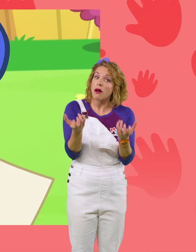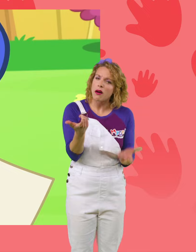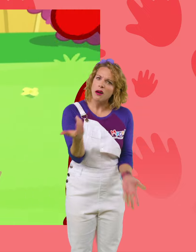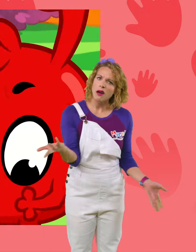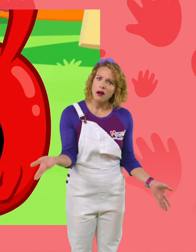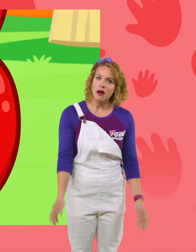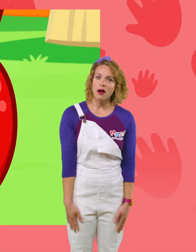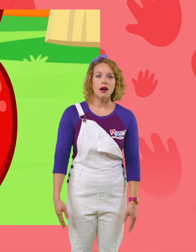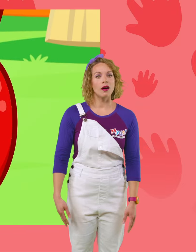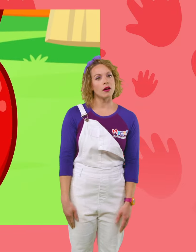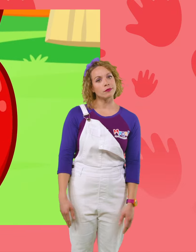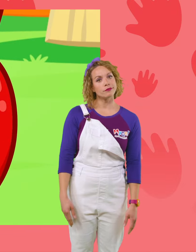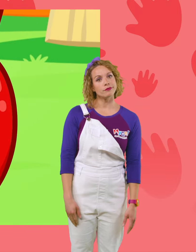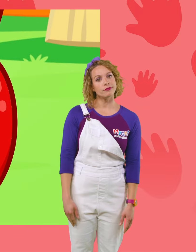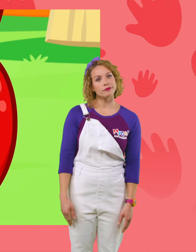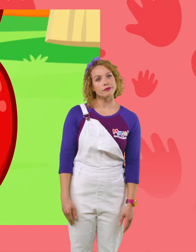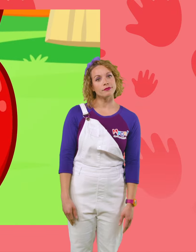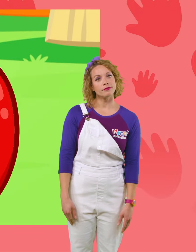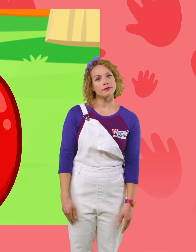do?